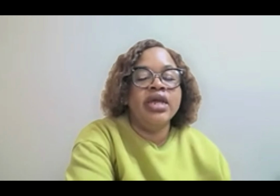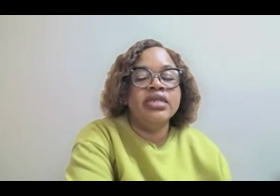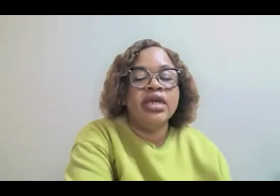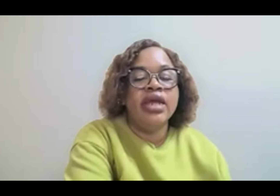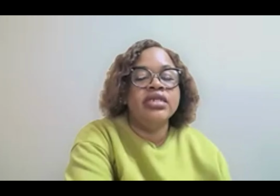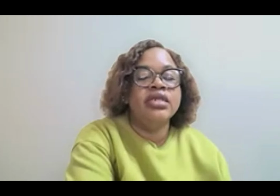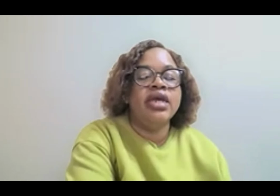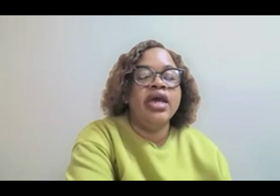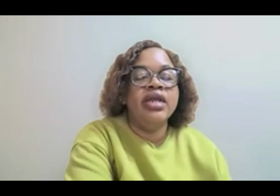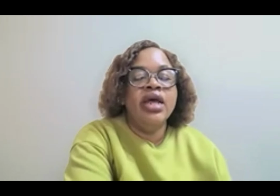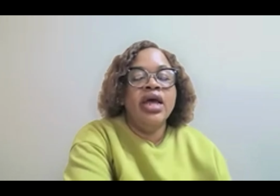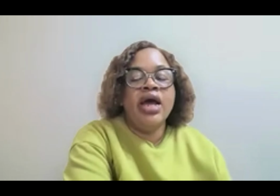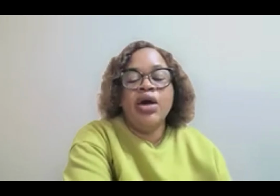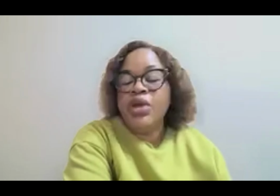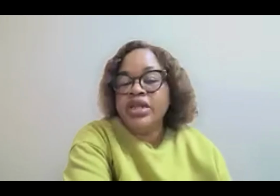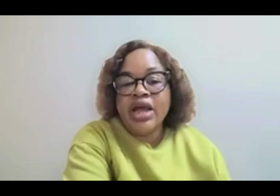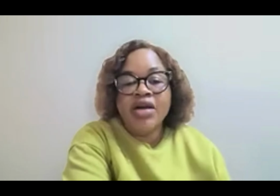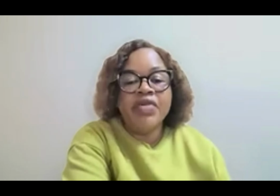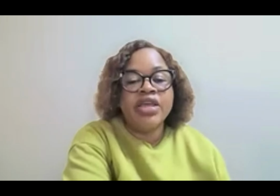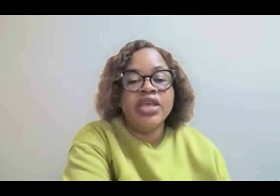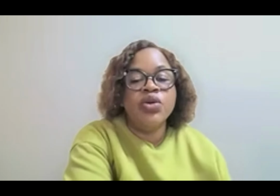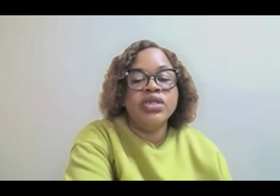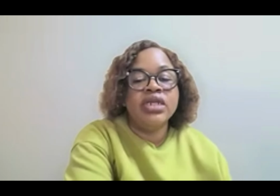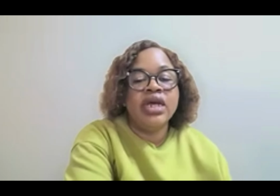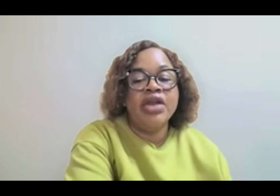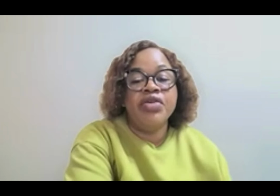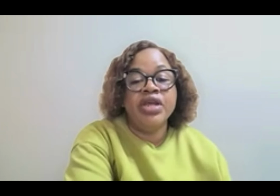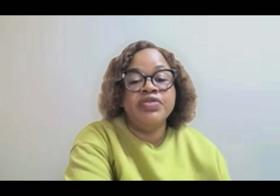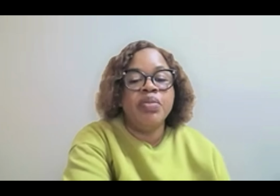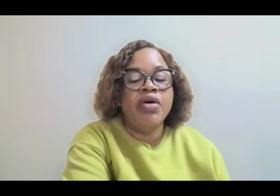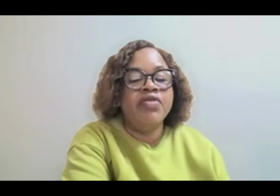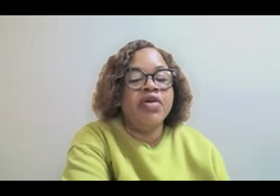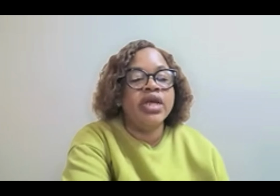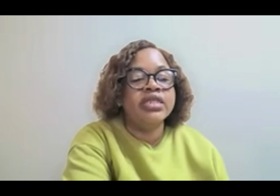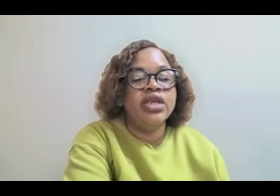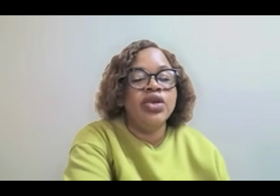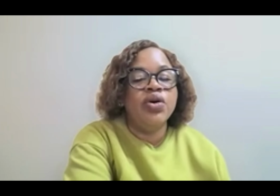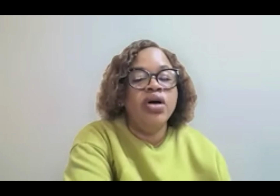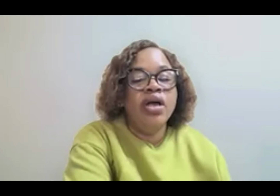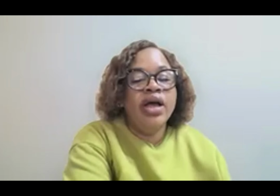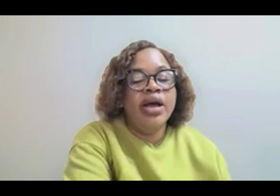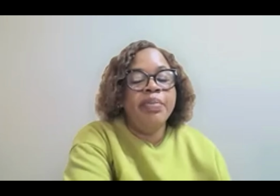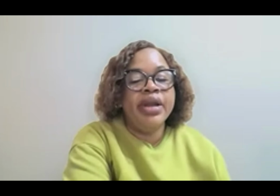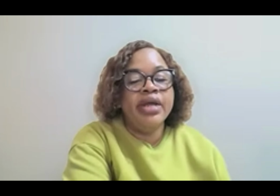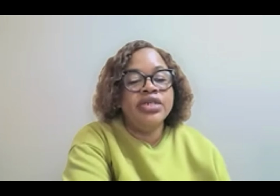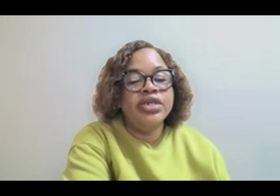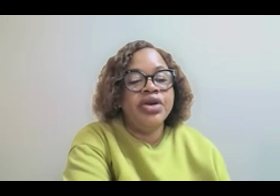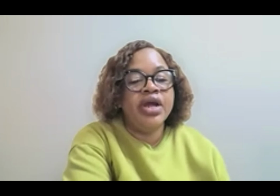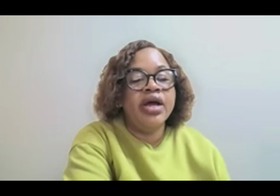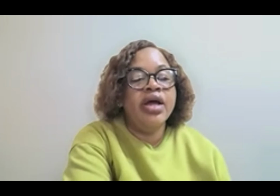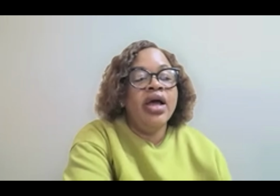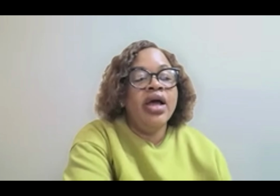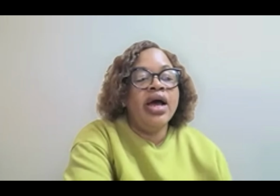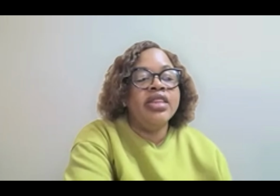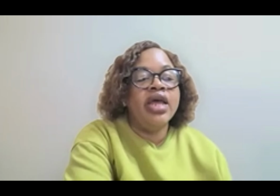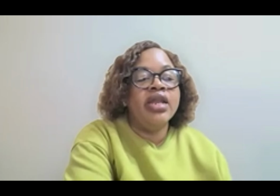the ADDN. We'll then have a keynote address from our founder and CEO, Bernard Chiira. Then